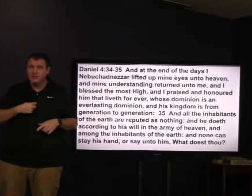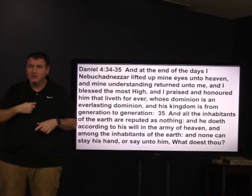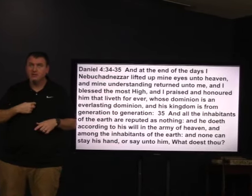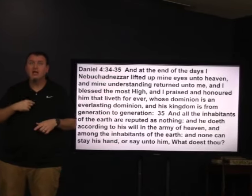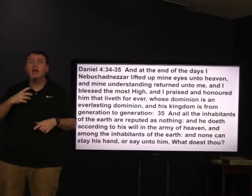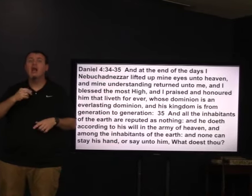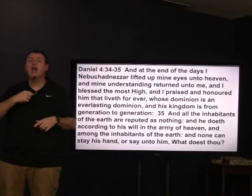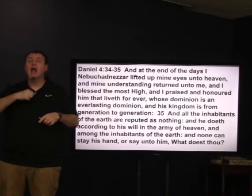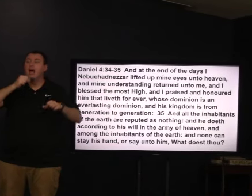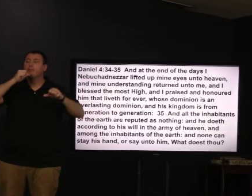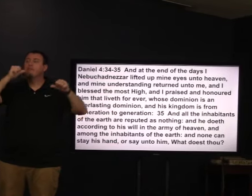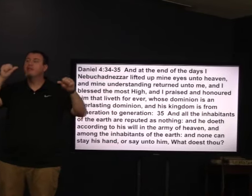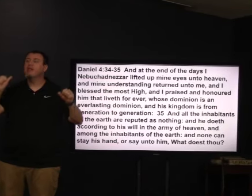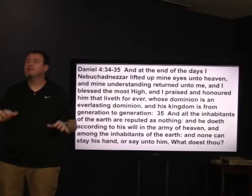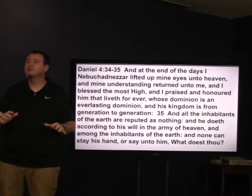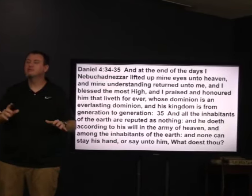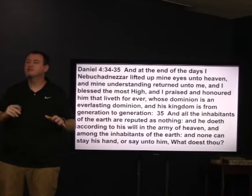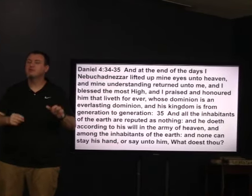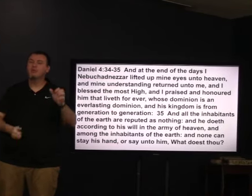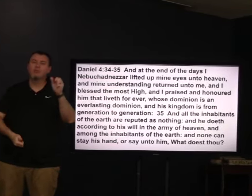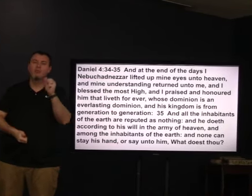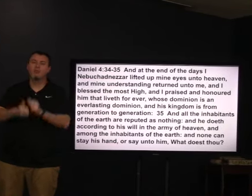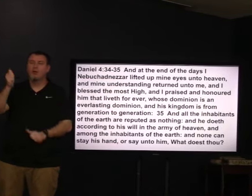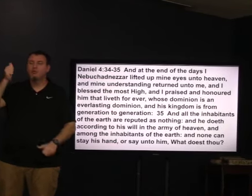me, and I blessed the Most High.